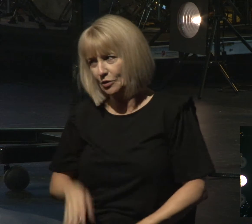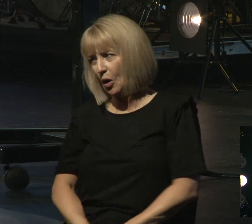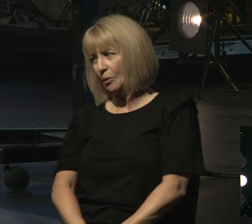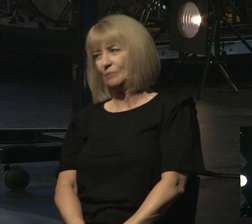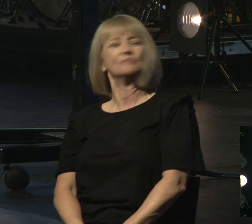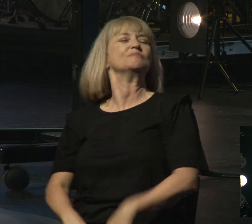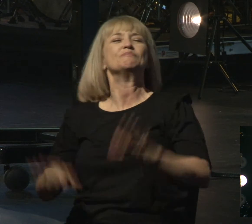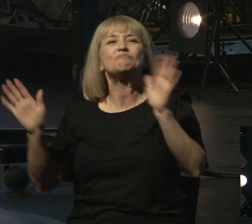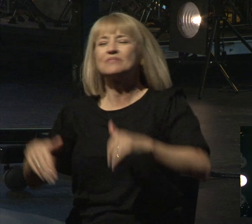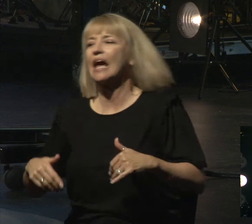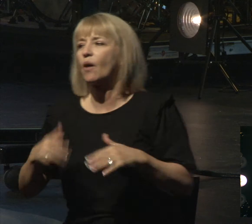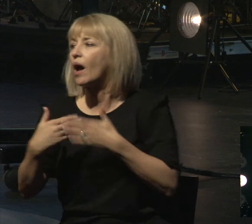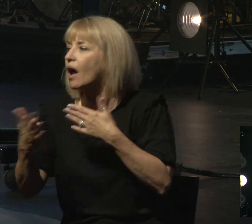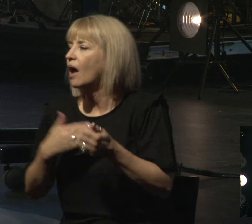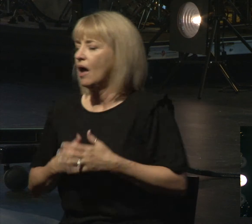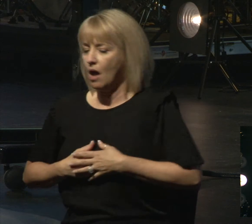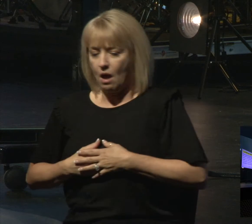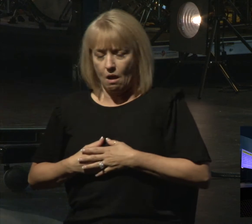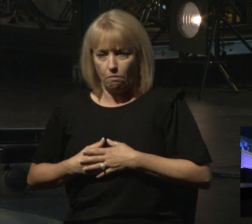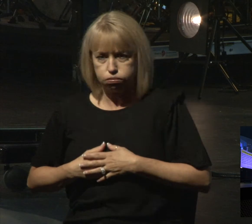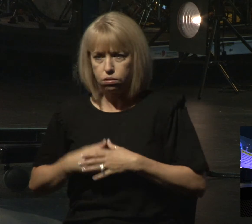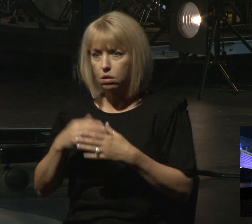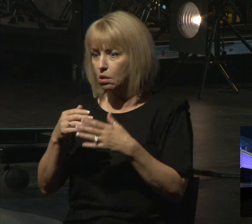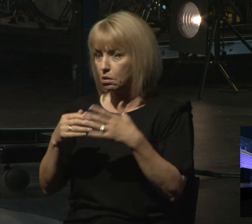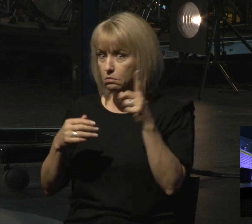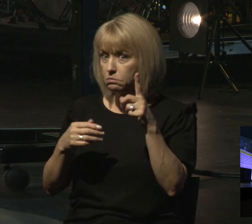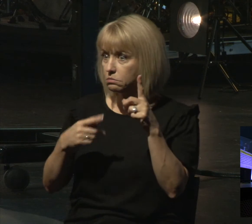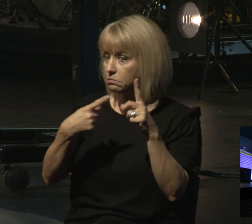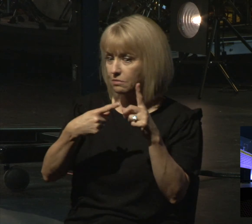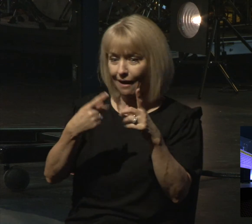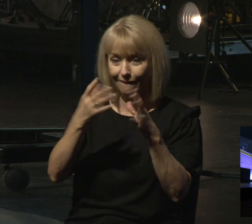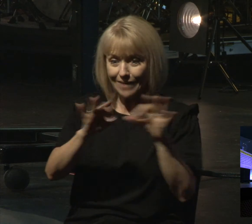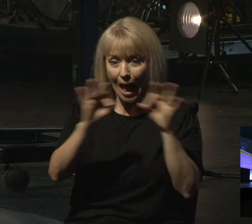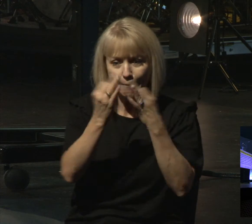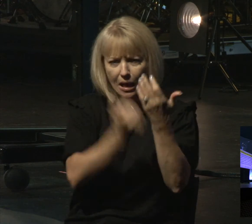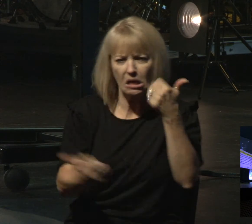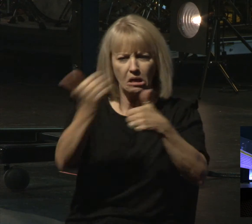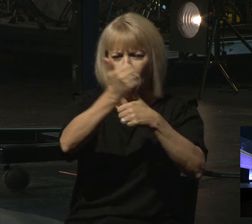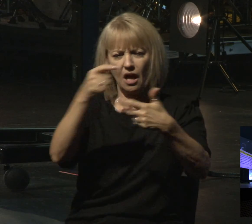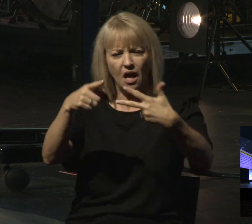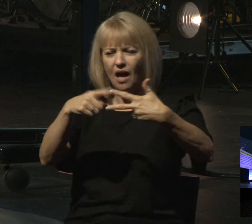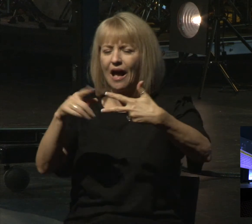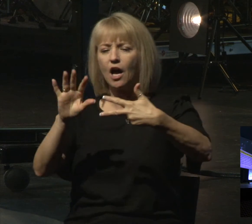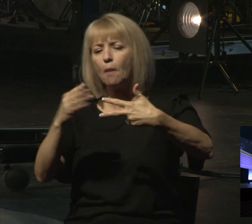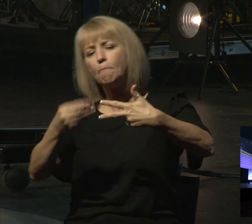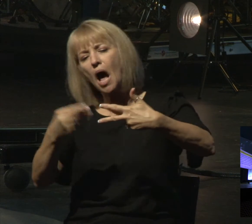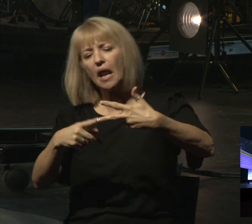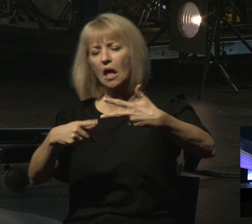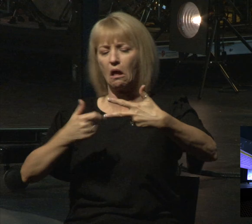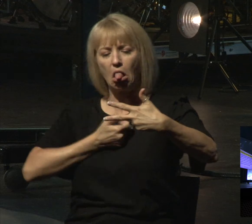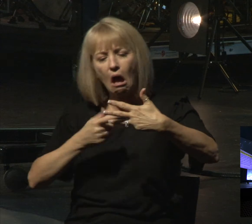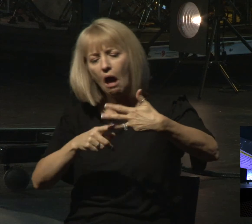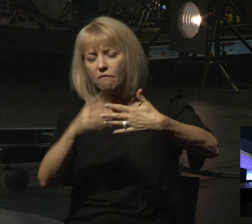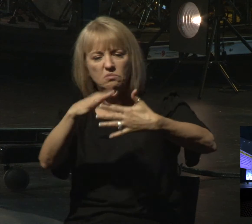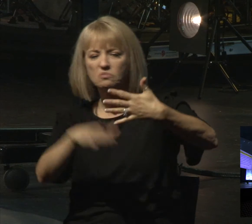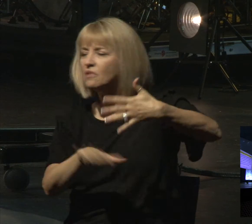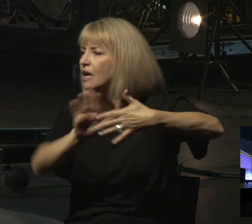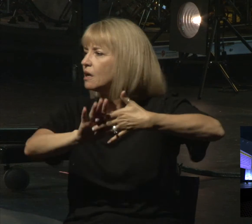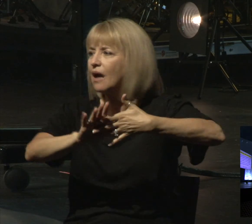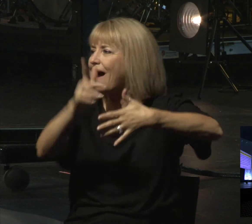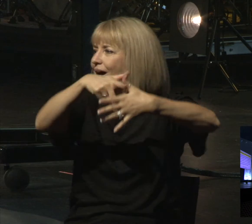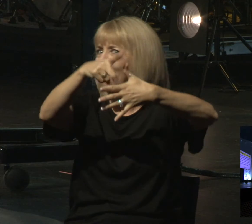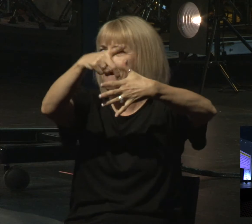put family above career, above money, above duty, above love. And Jesus comes along and says, that's not